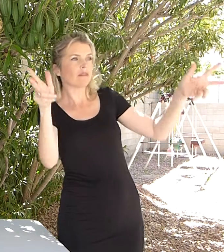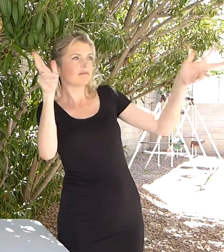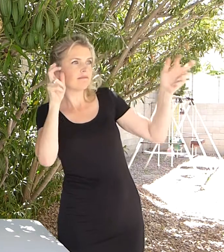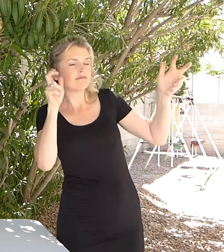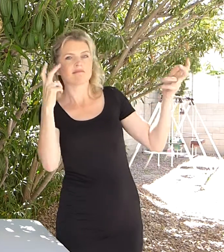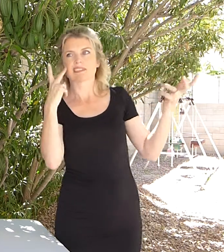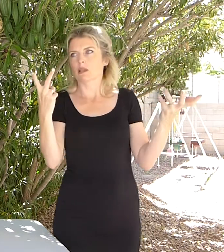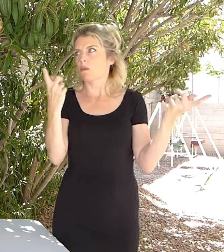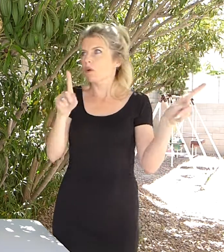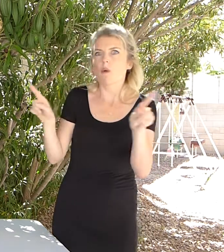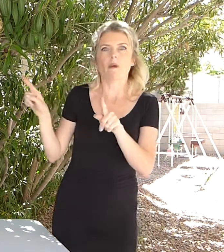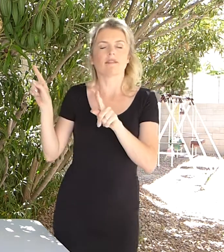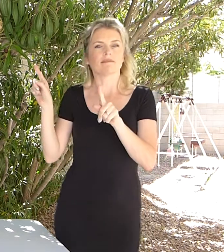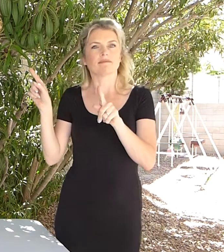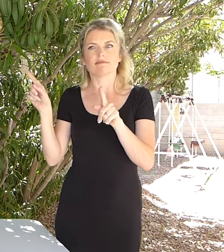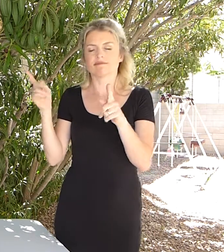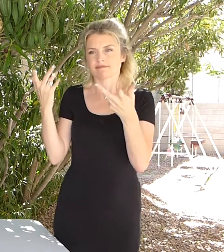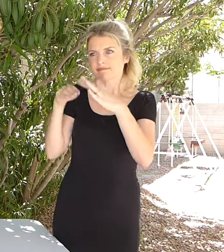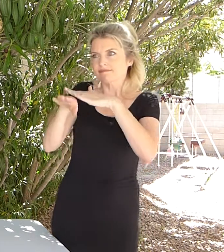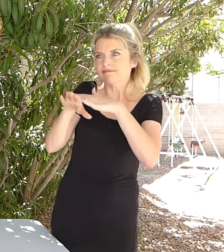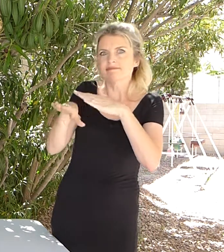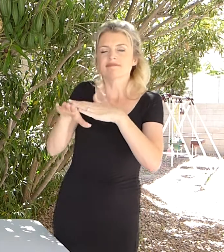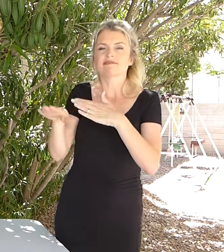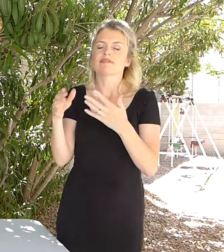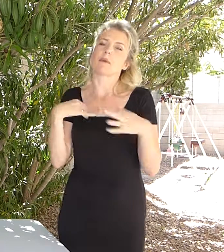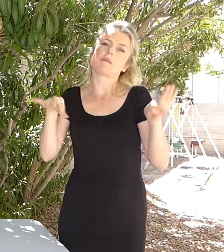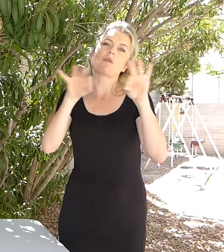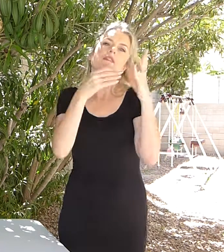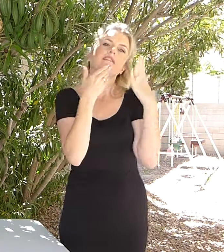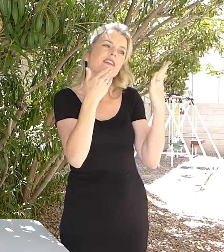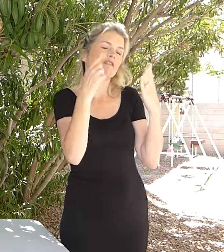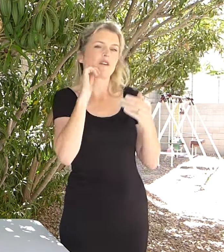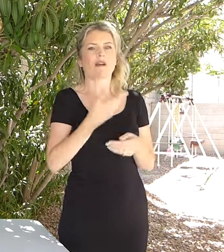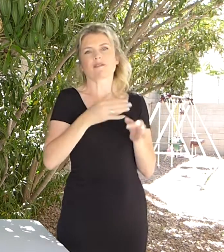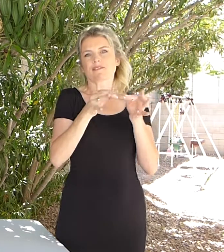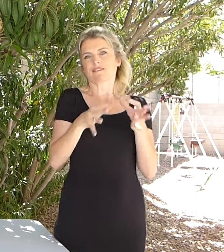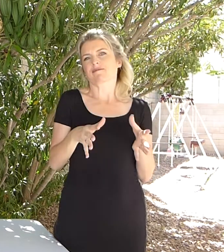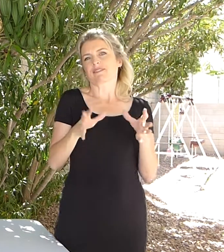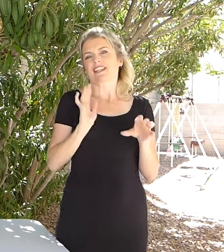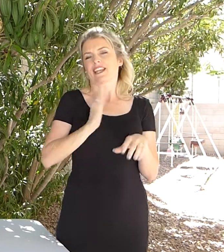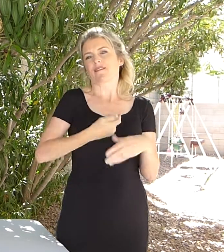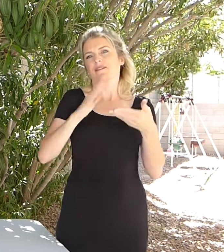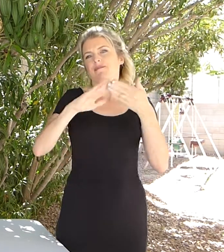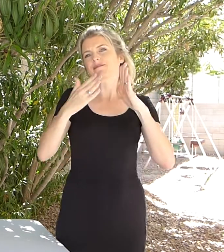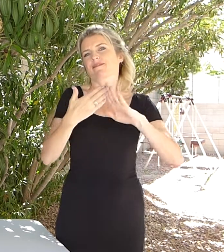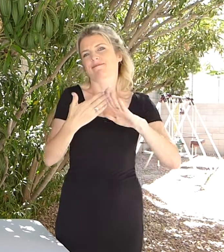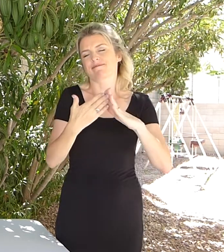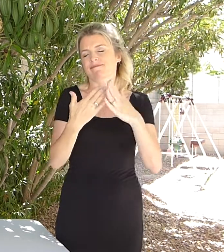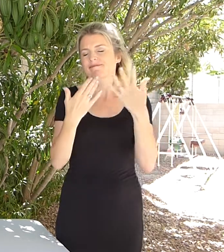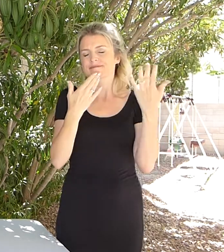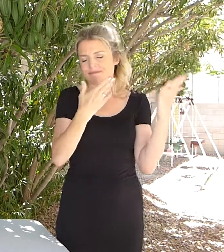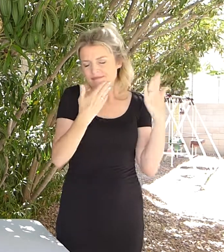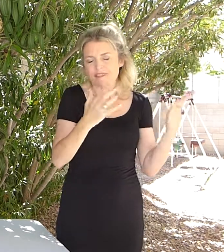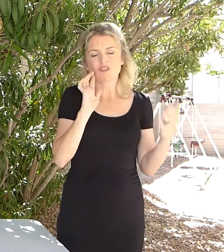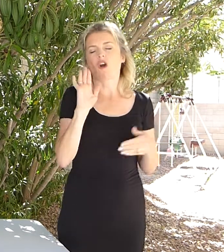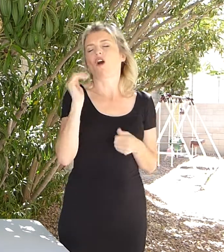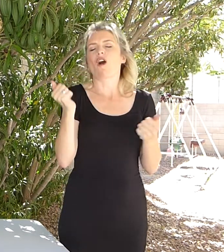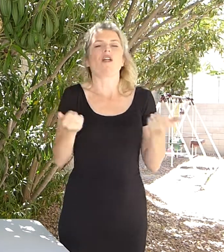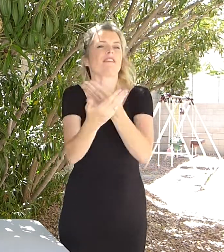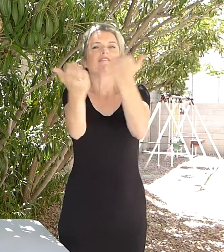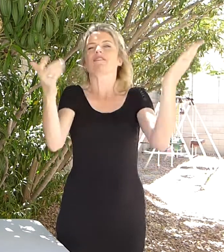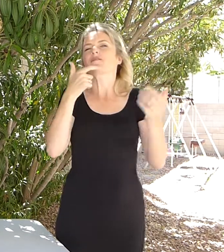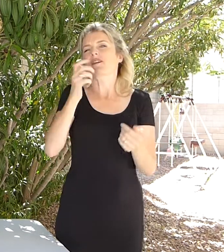know what's happening. And that's very important, and we're so grateful to our interpreters in our community. And we're grateful to all of